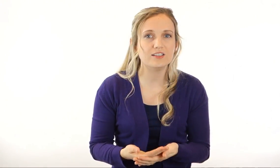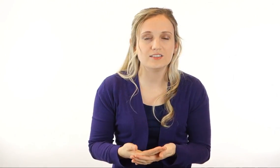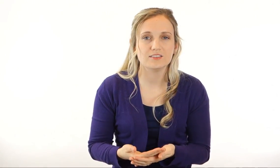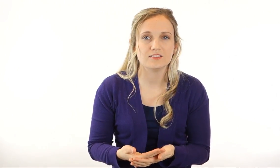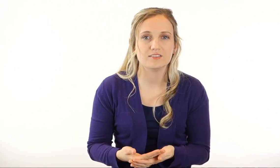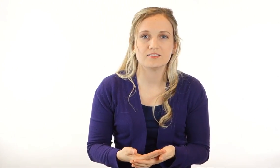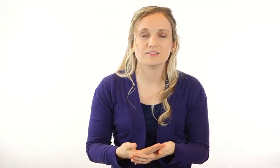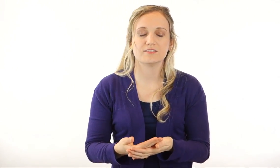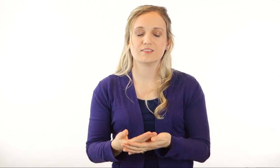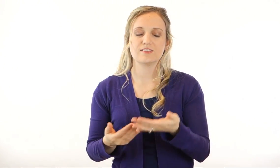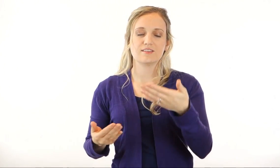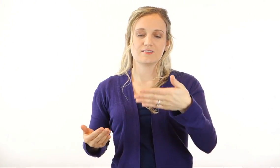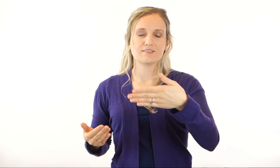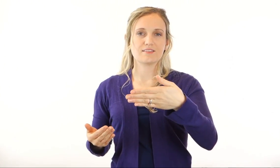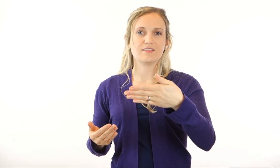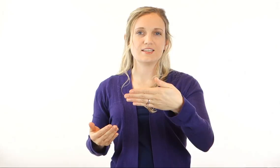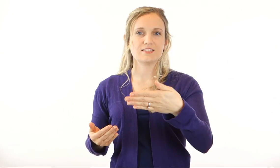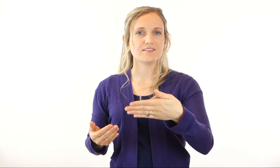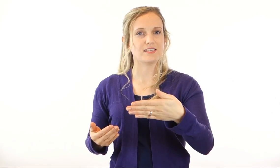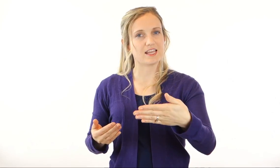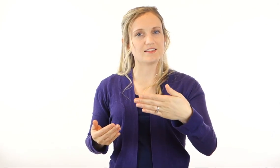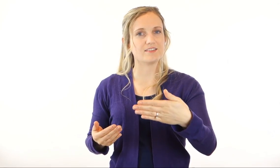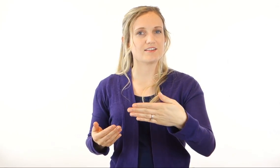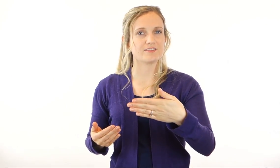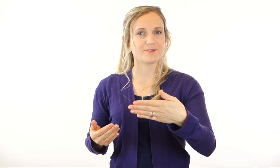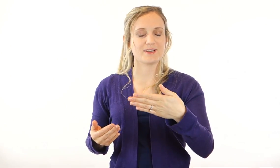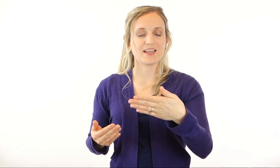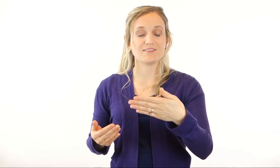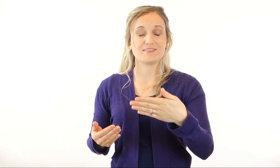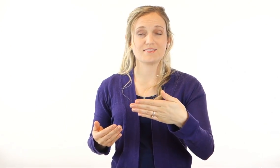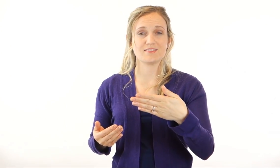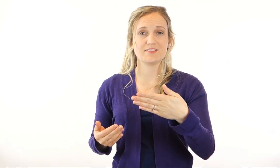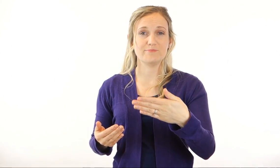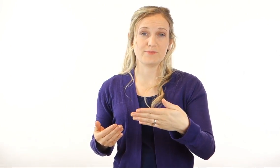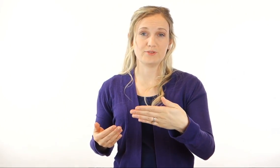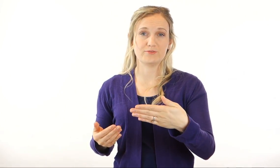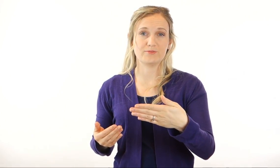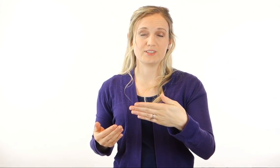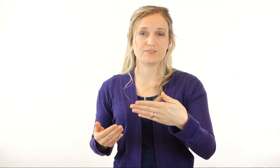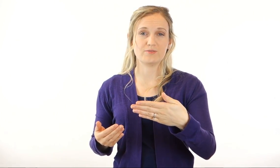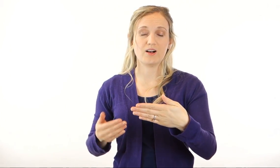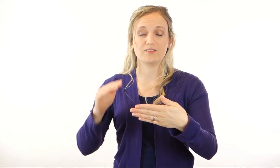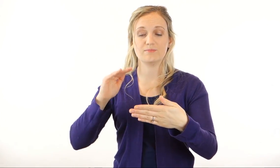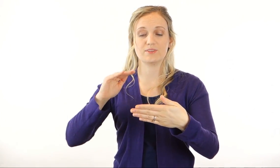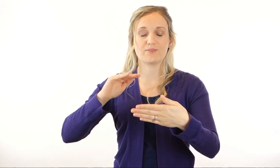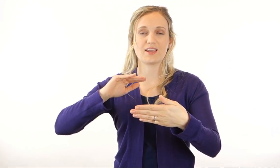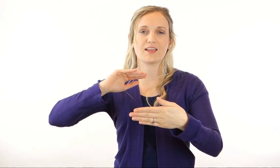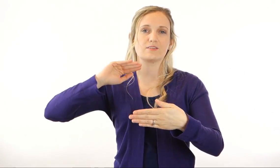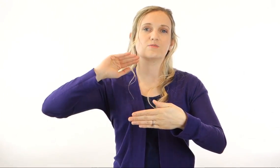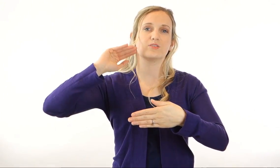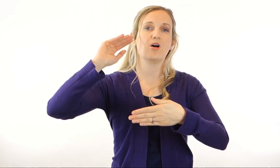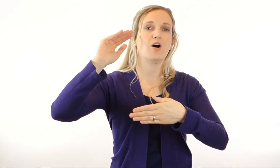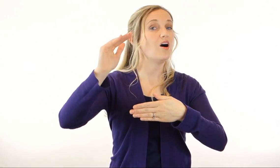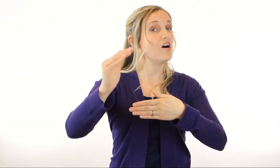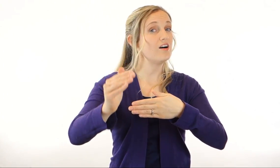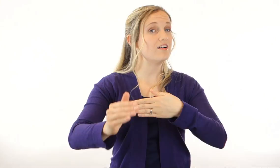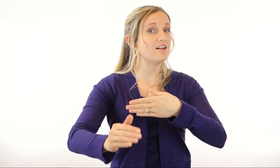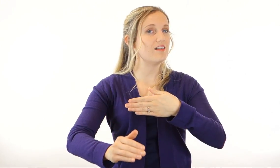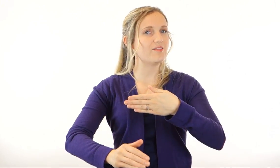all. This left hand, the non-dominant hand, doesn't move when you do all. But the right hand goes all the